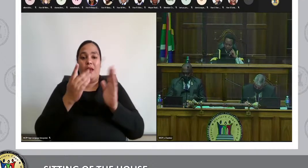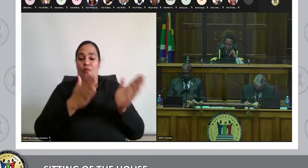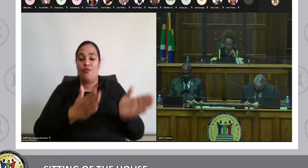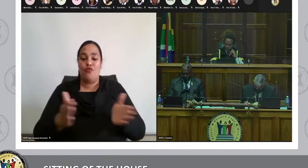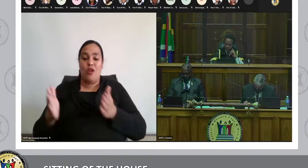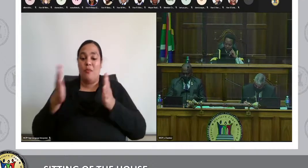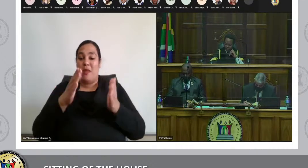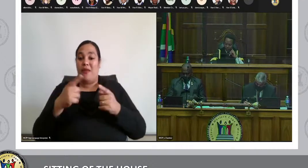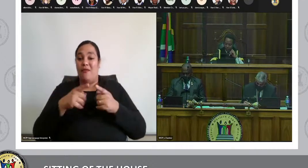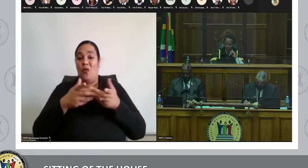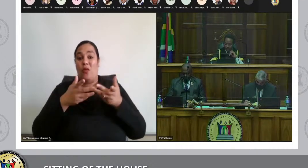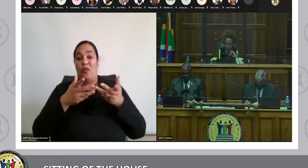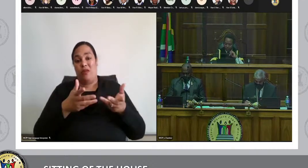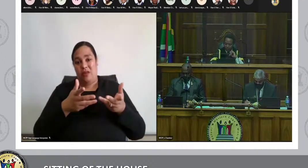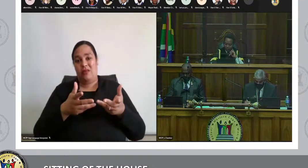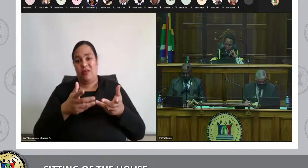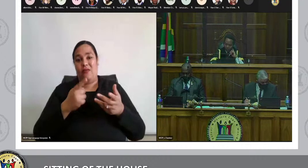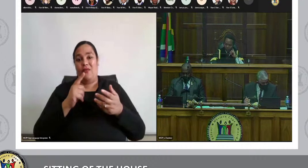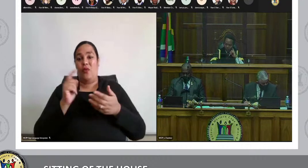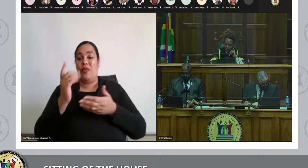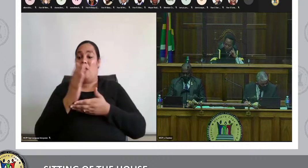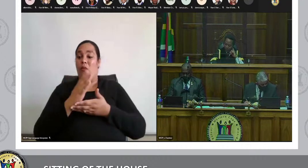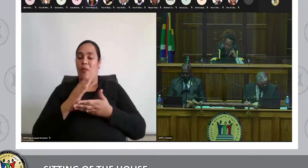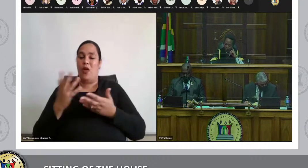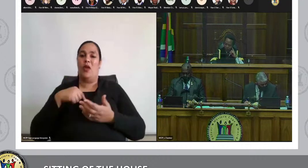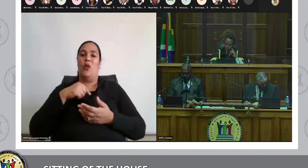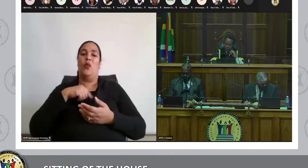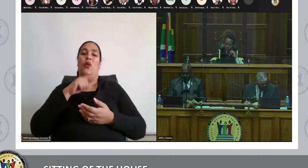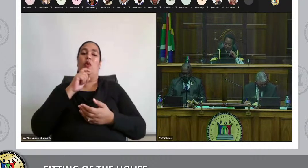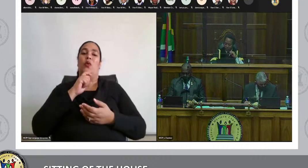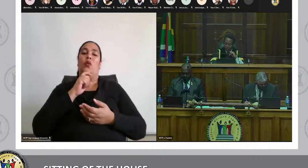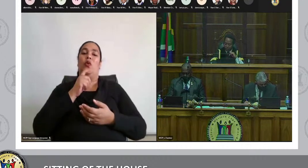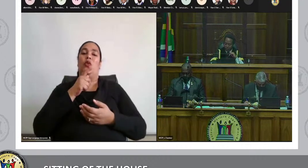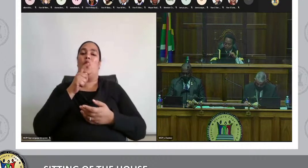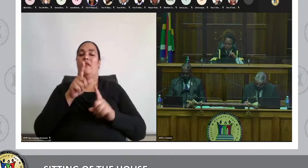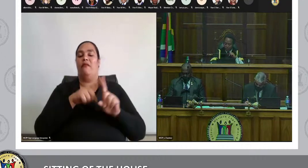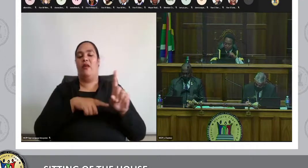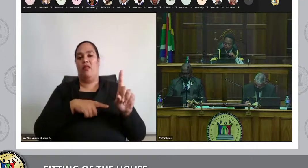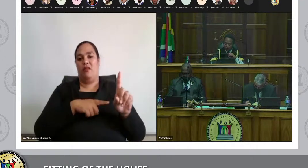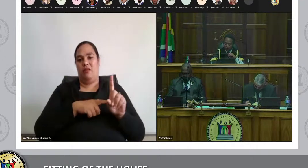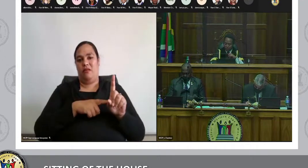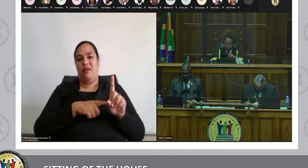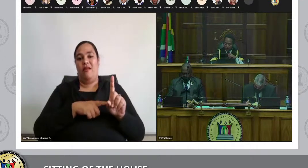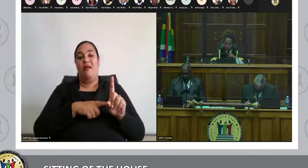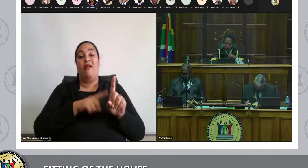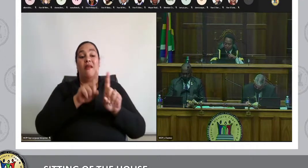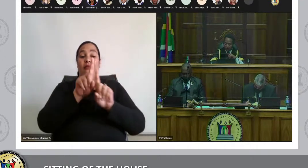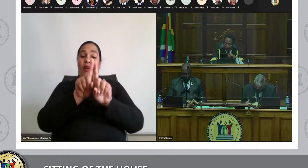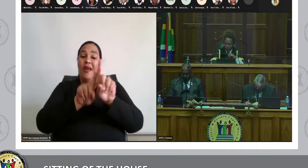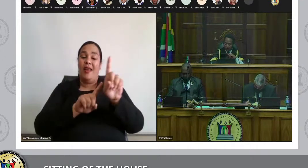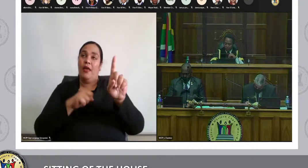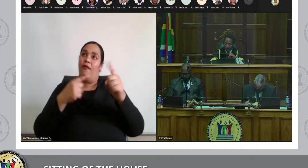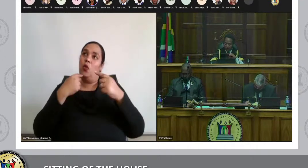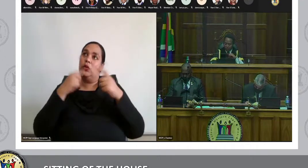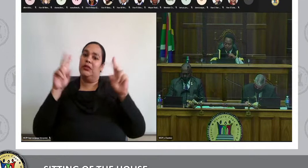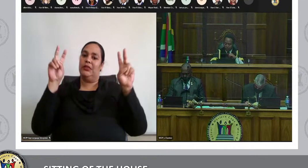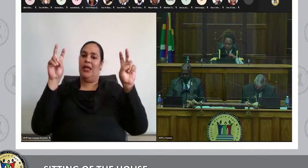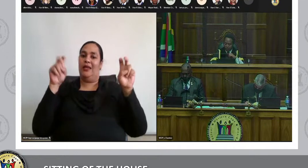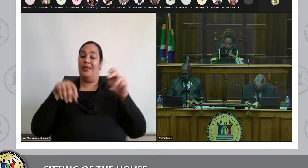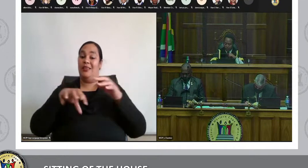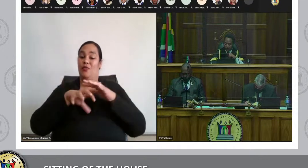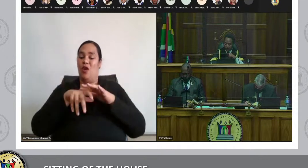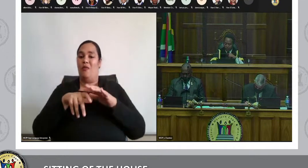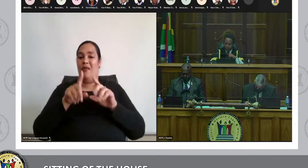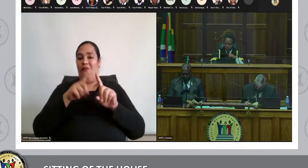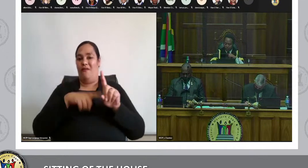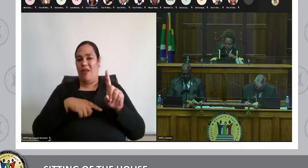this eventuality of their part is by using the word failure. For starters, this is the province which failed to procure